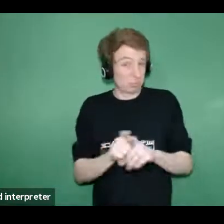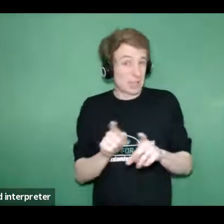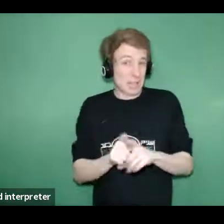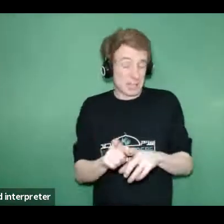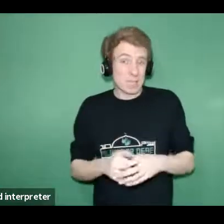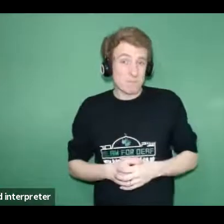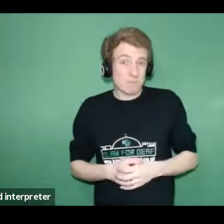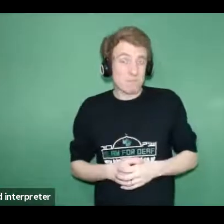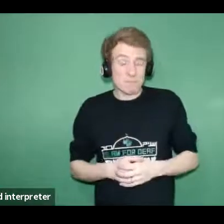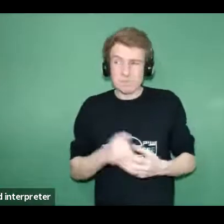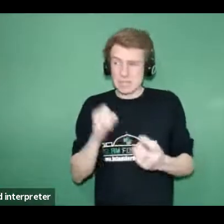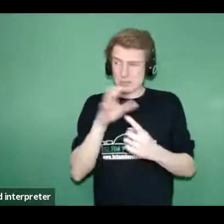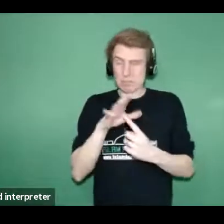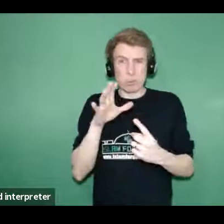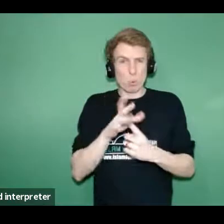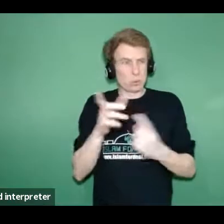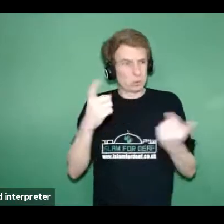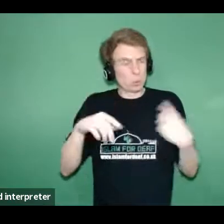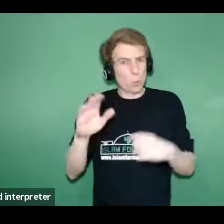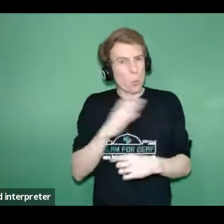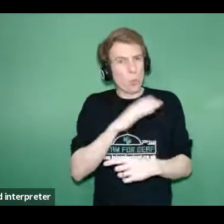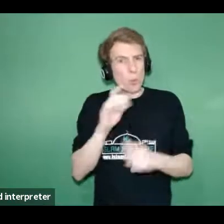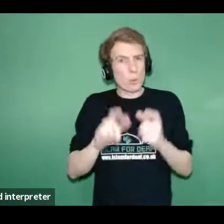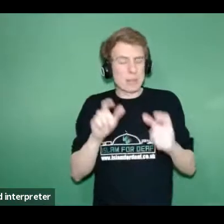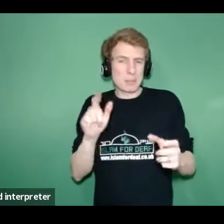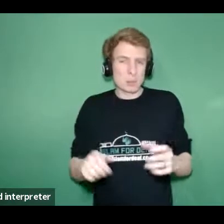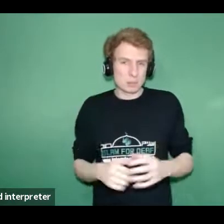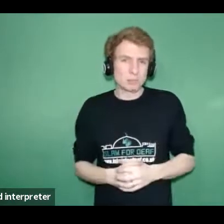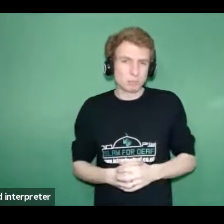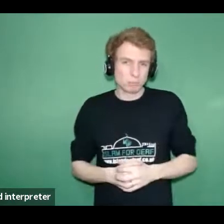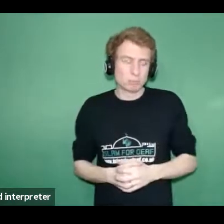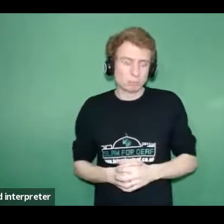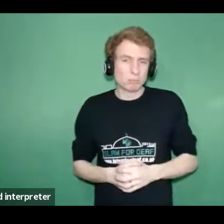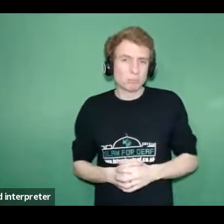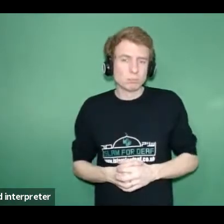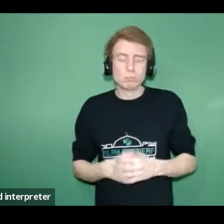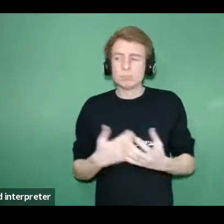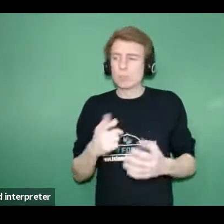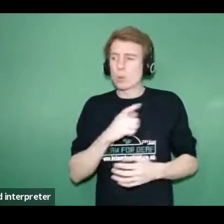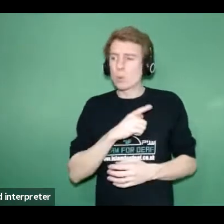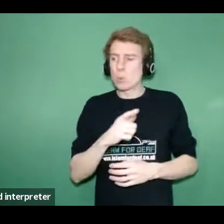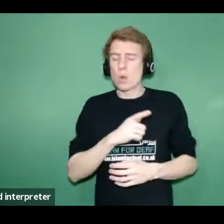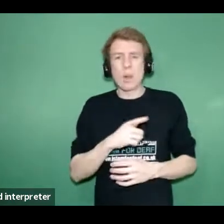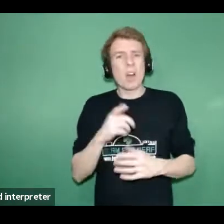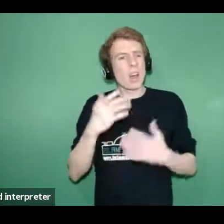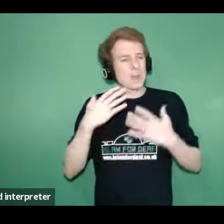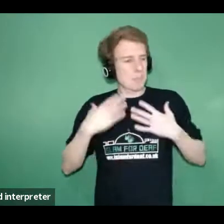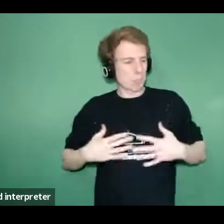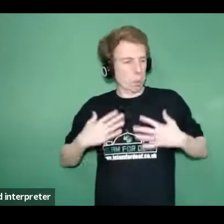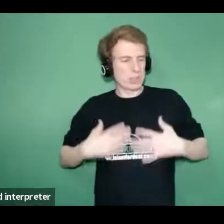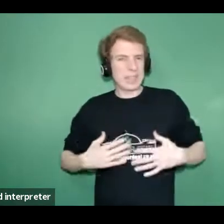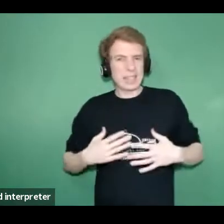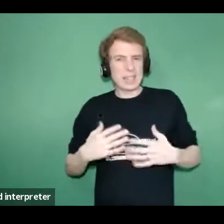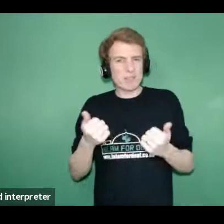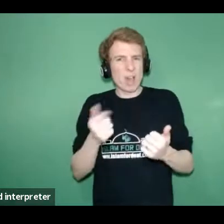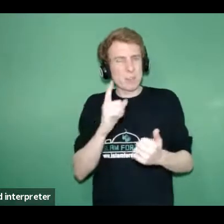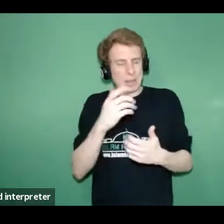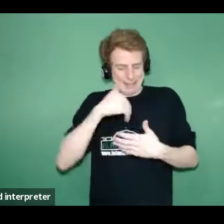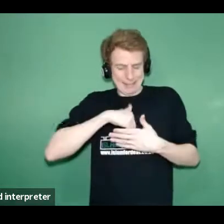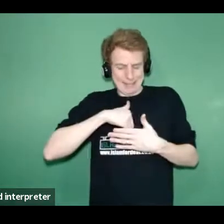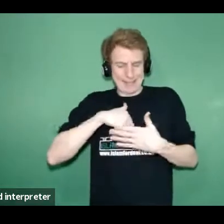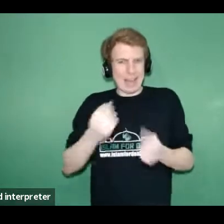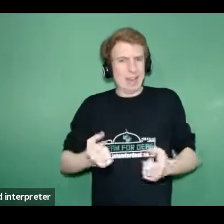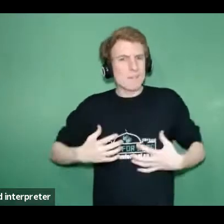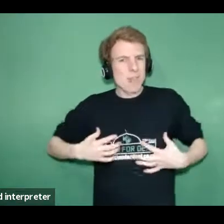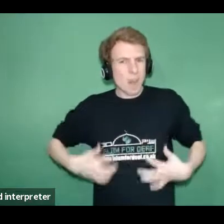These are also very, very important for an individual, because the inner of an individual, there are lungs, there are kidneys, there's